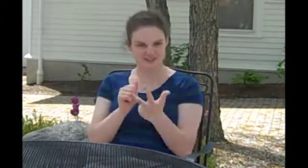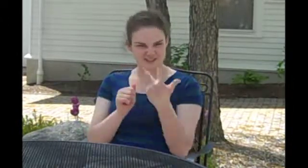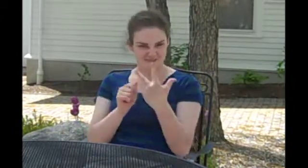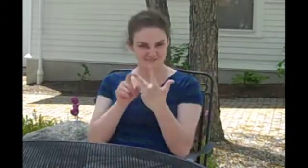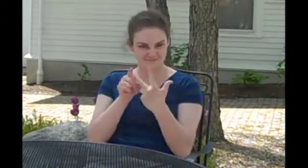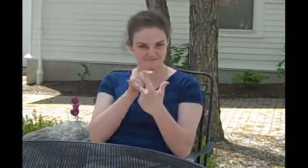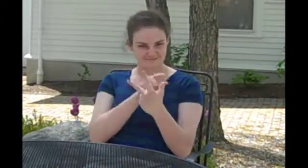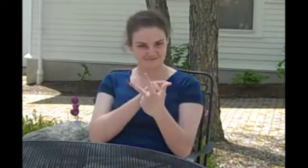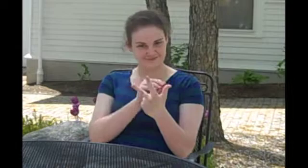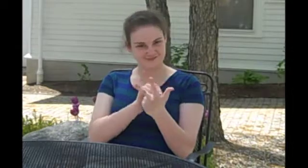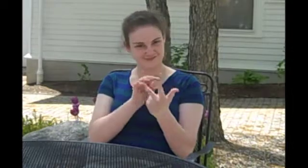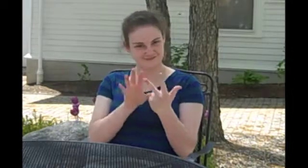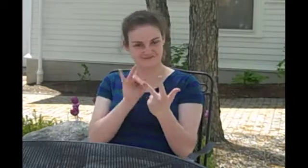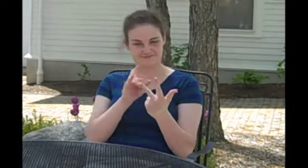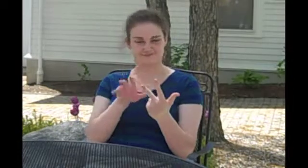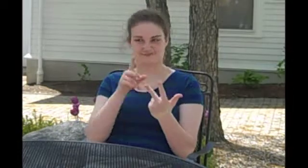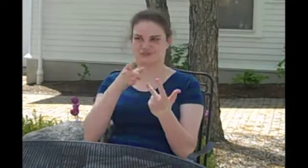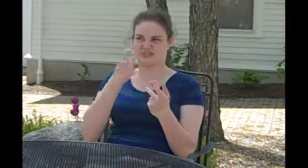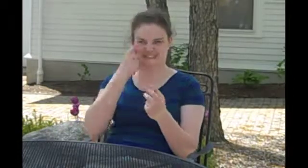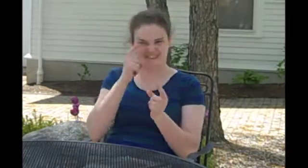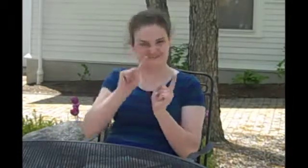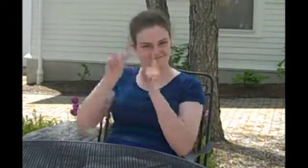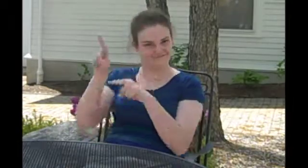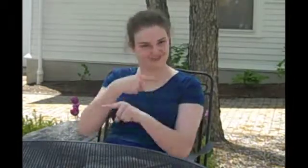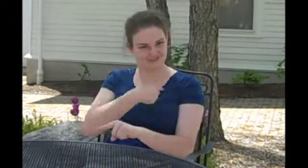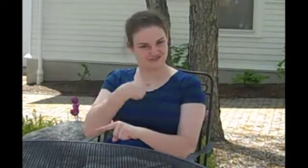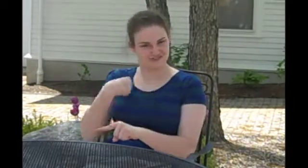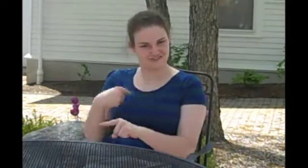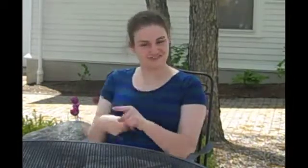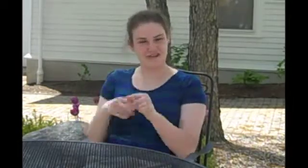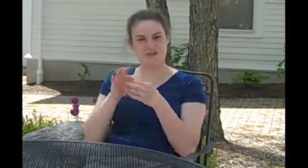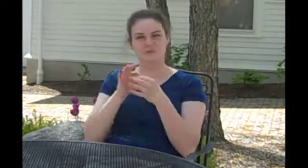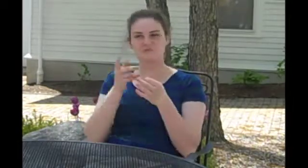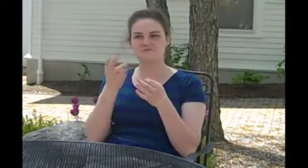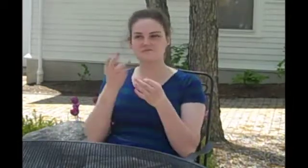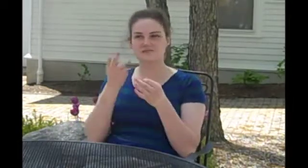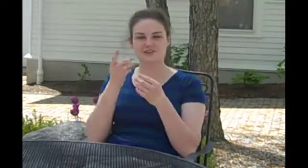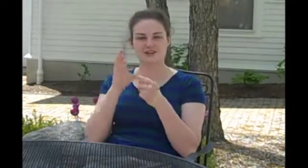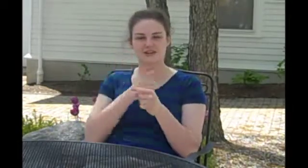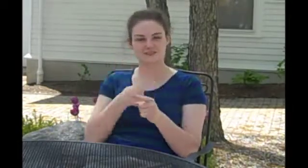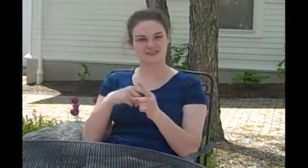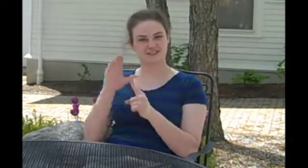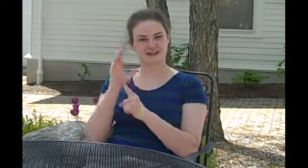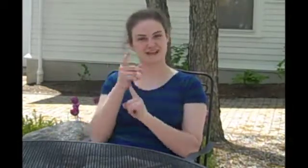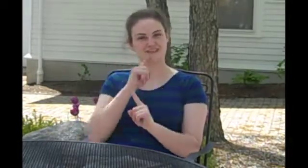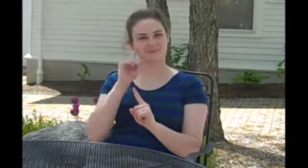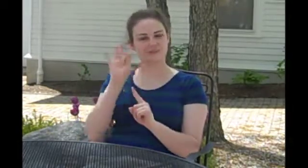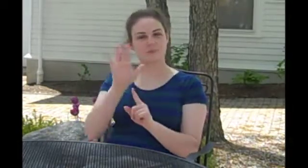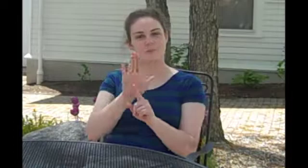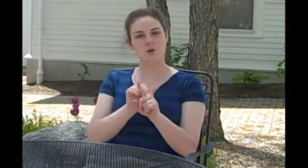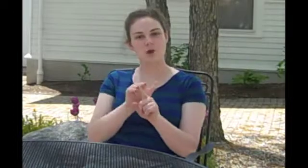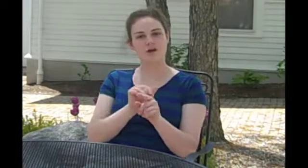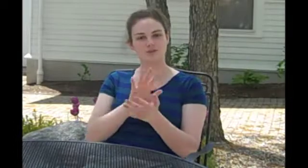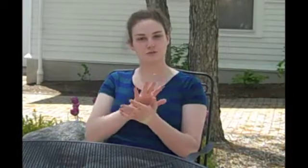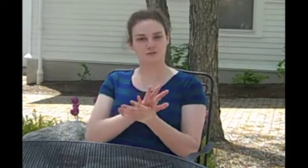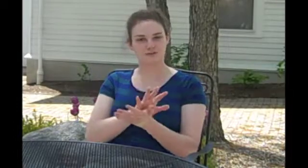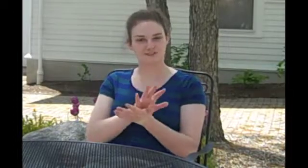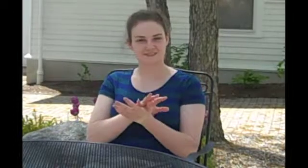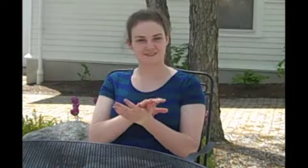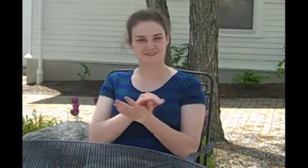And today we'll be interviewing 3 students who just went on the China trip. They got